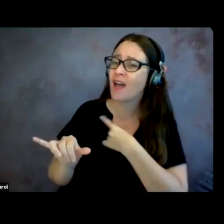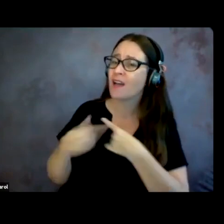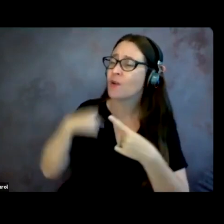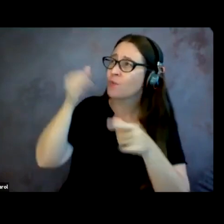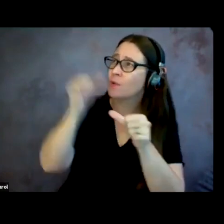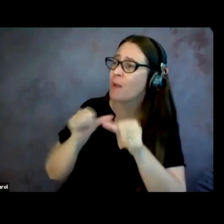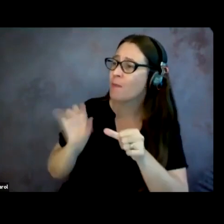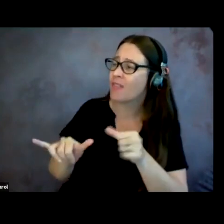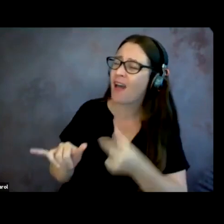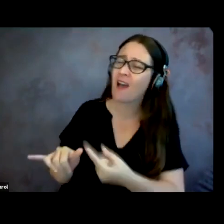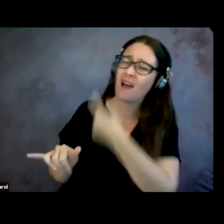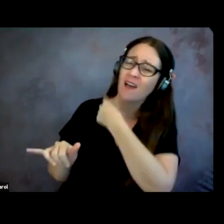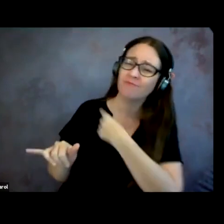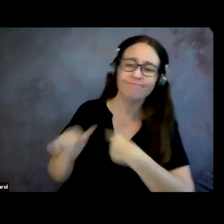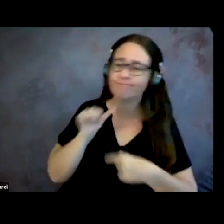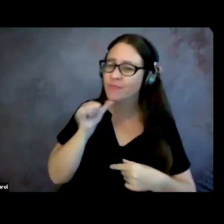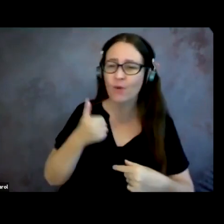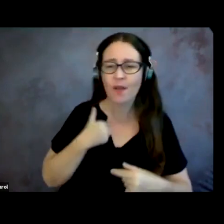that.